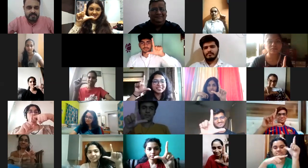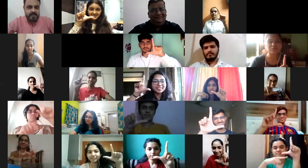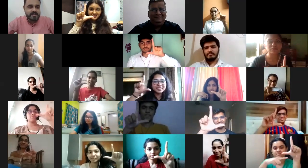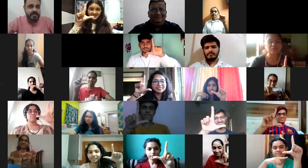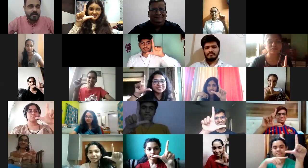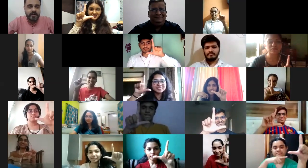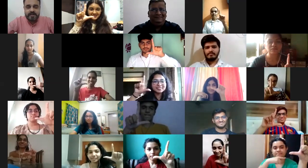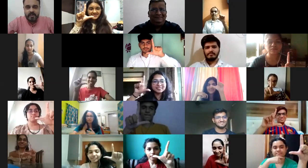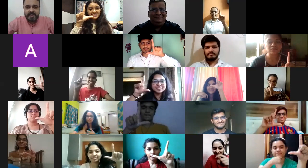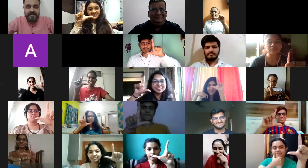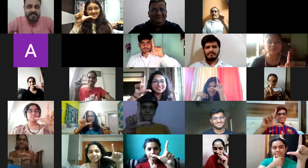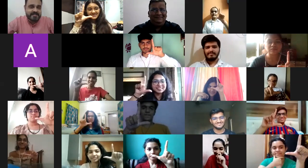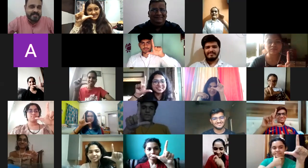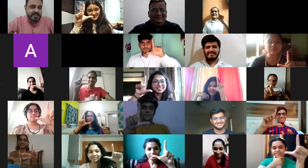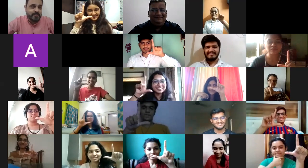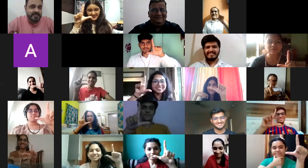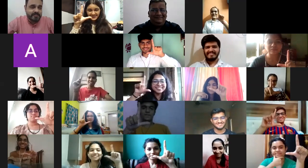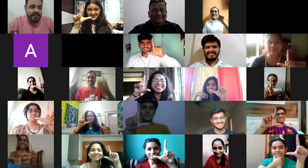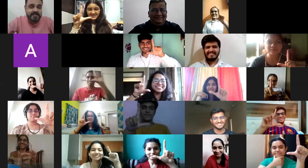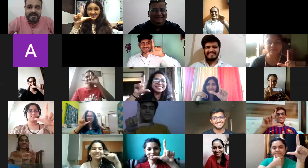Looks like you are already done at this session or what, somewhere?